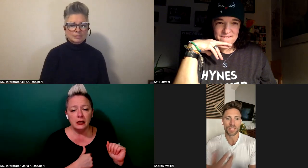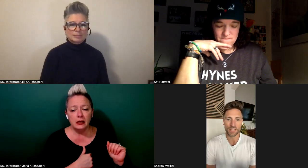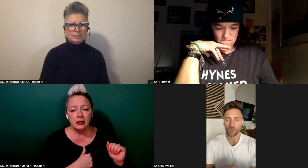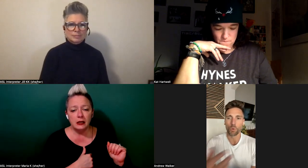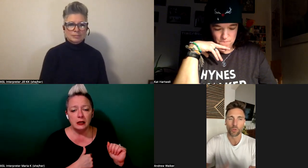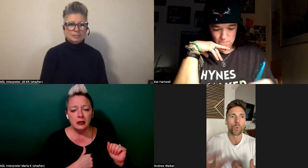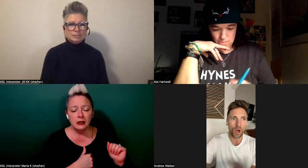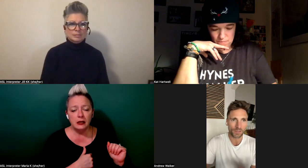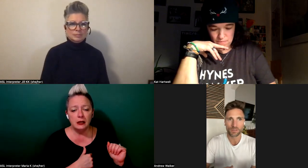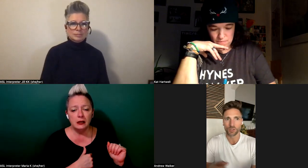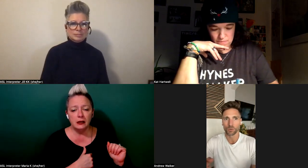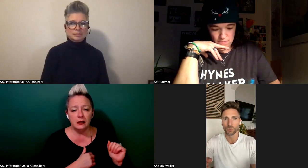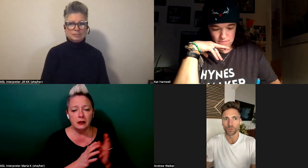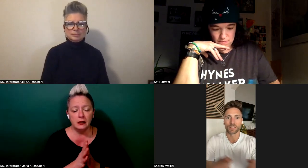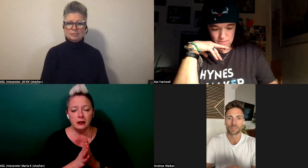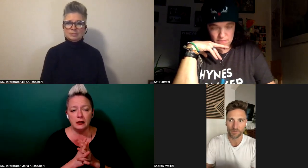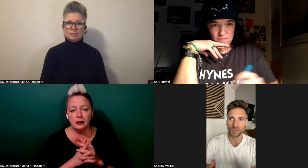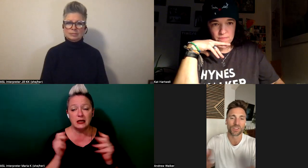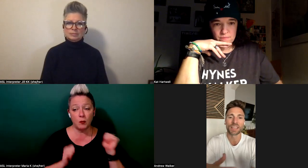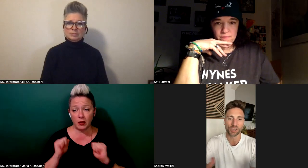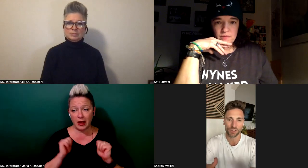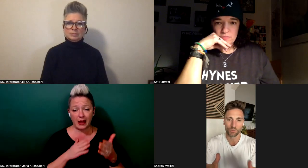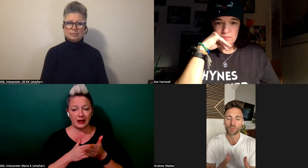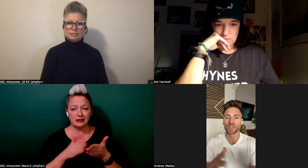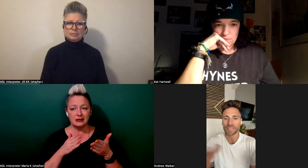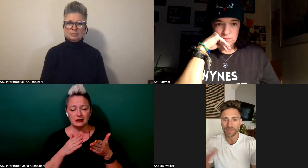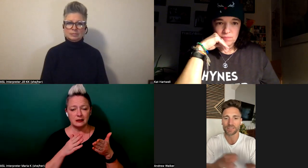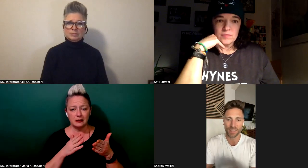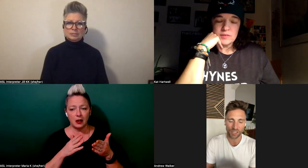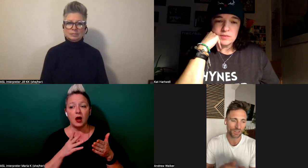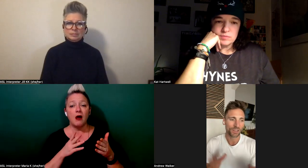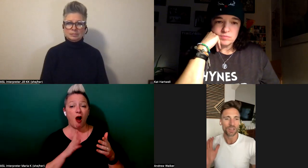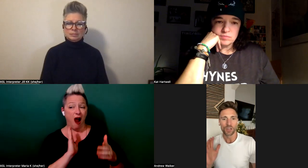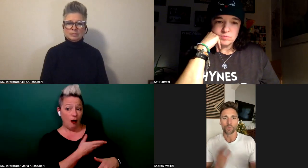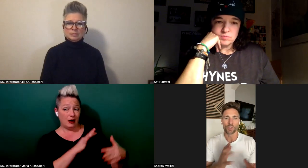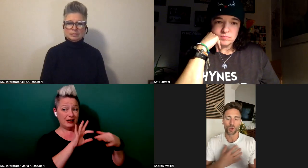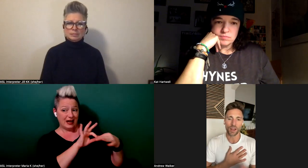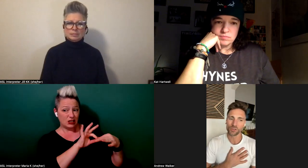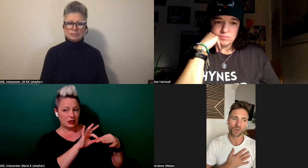the need or the want to the connection. We have to play against the connection.